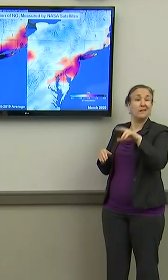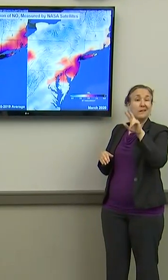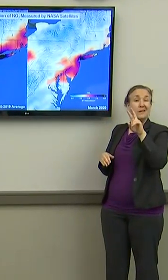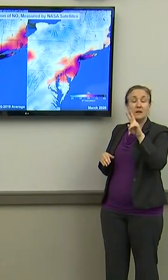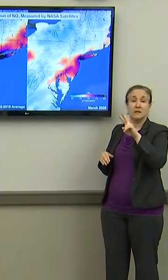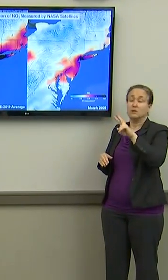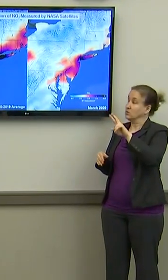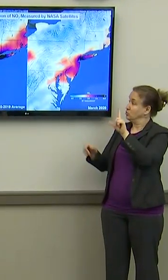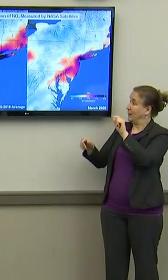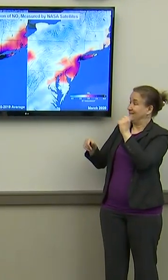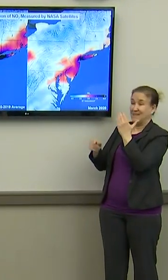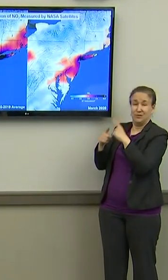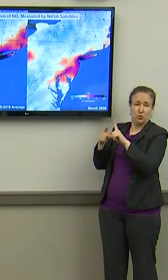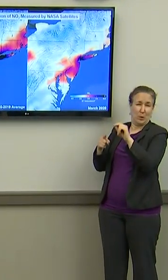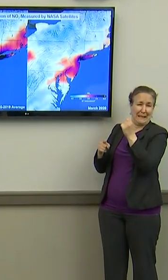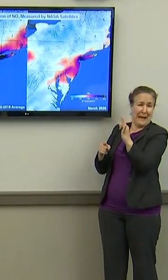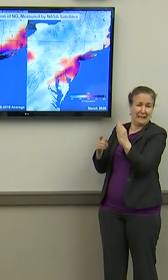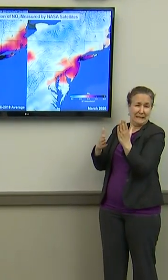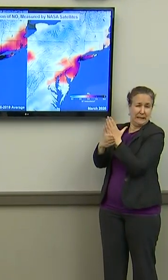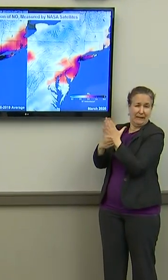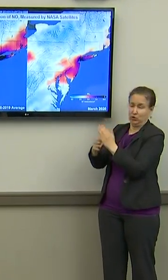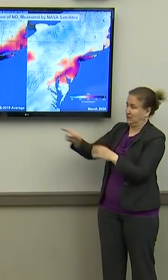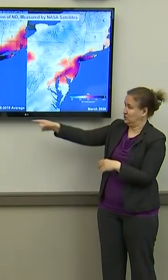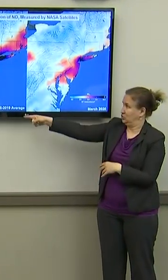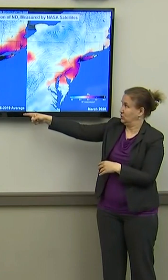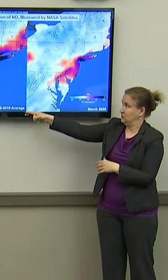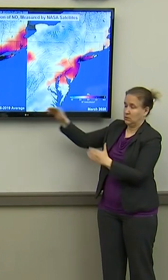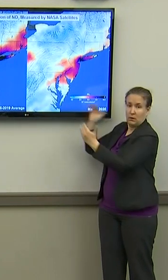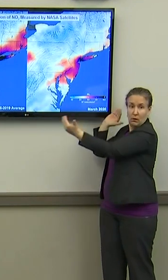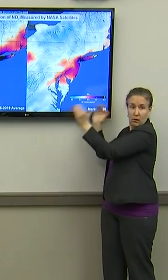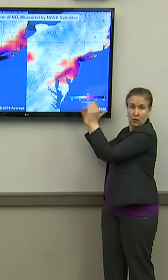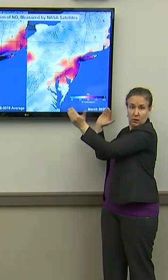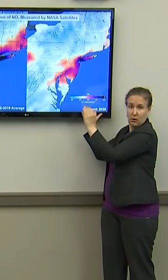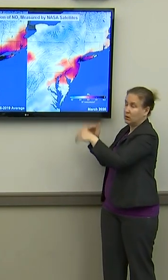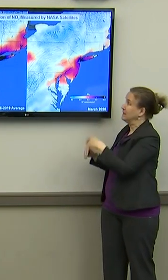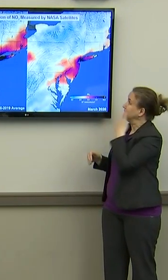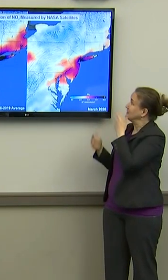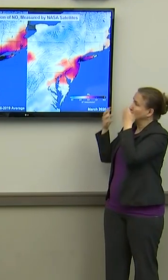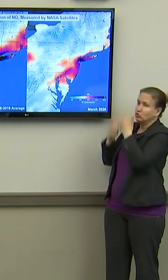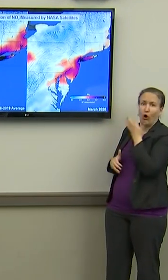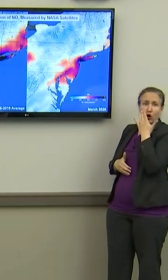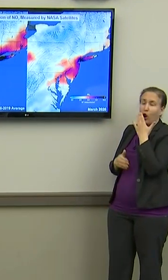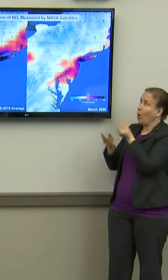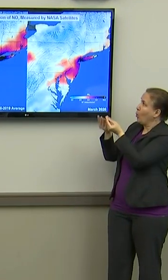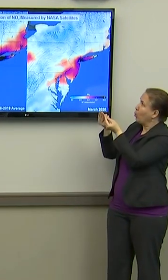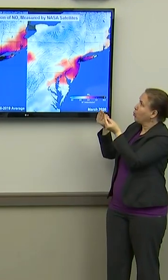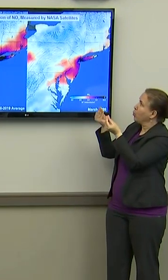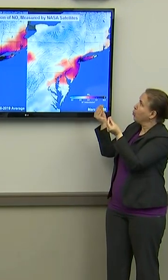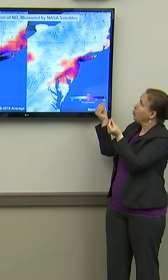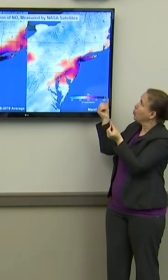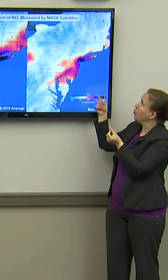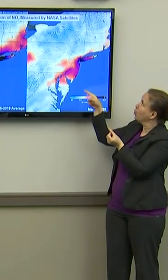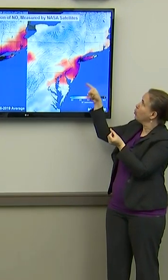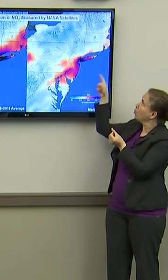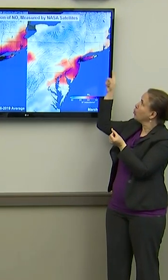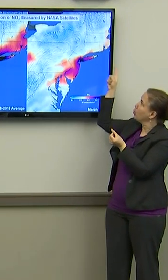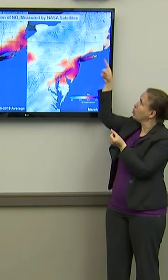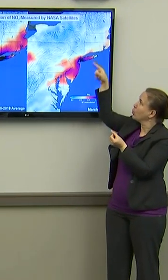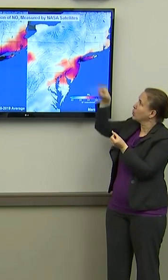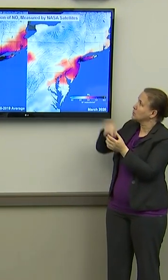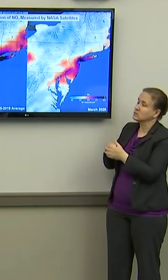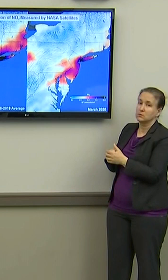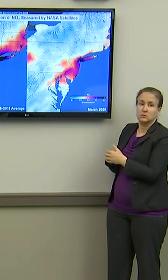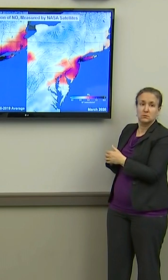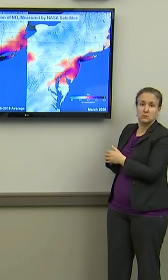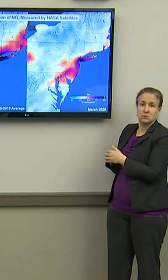2015 to 2019. So you can just see a lot of that really dark color is gone, and the whole area